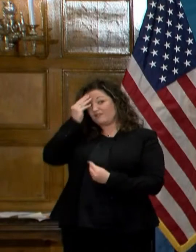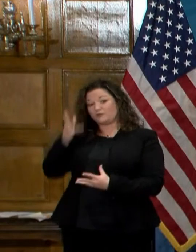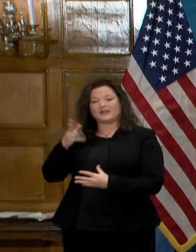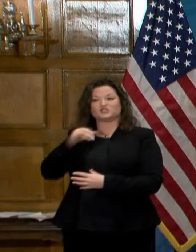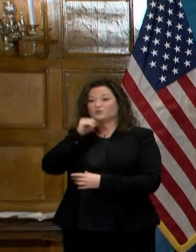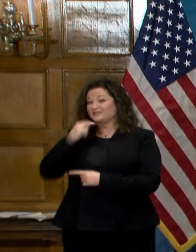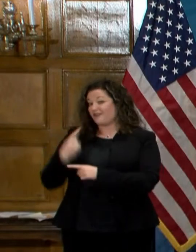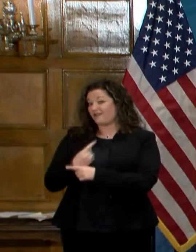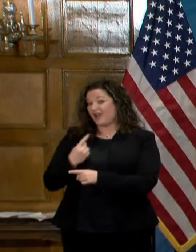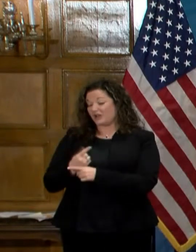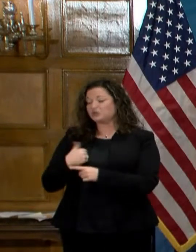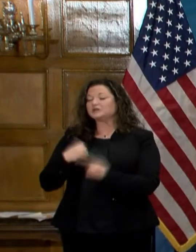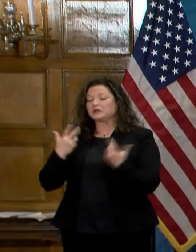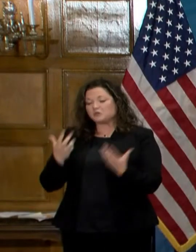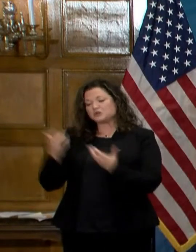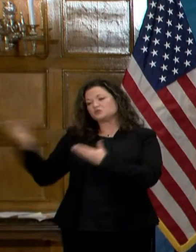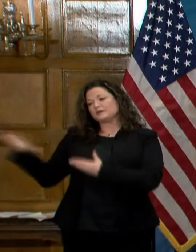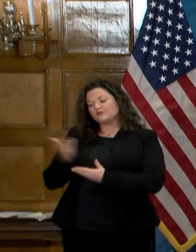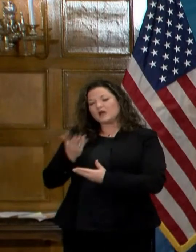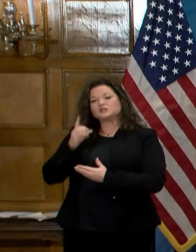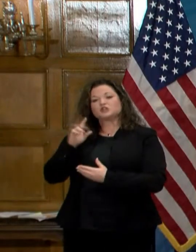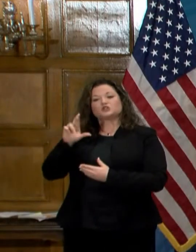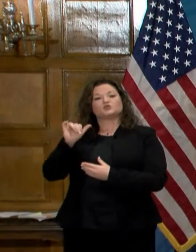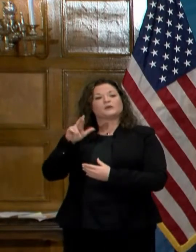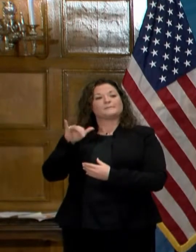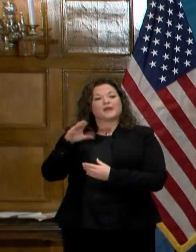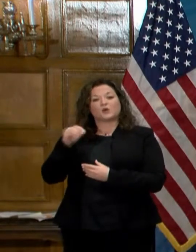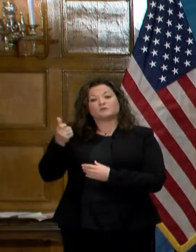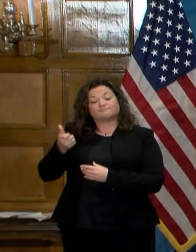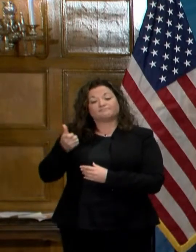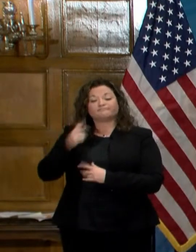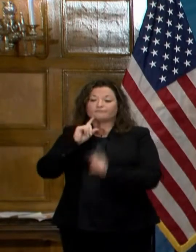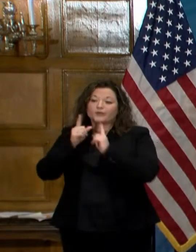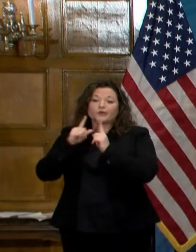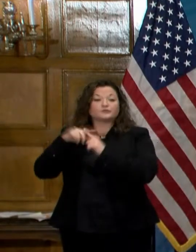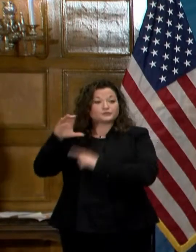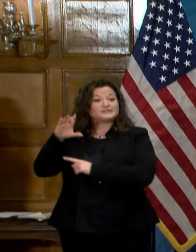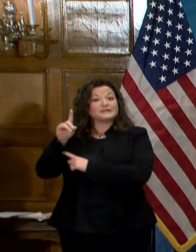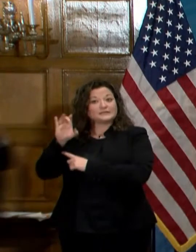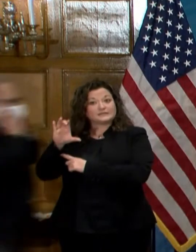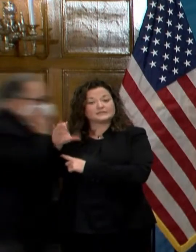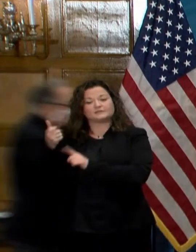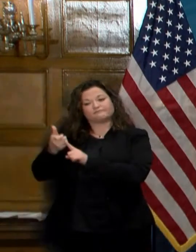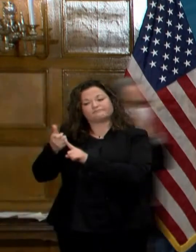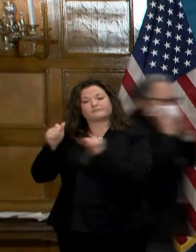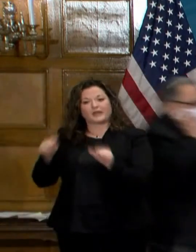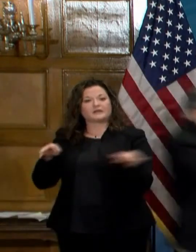let me invite Dr. Romero, who talked to the CDC about that, to explain.